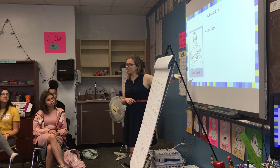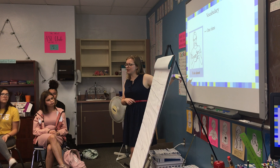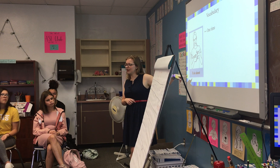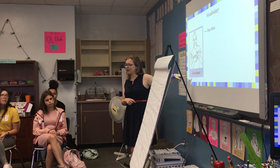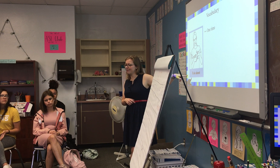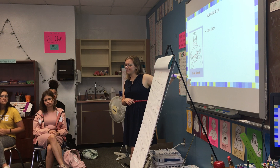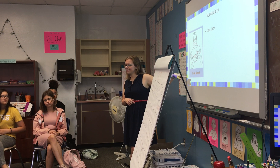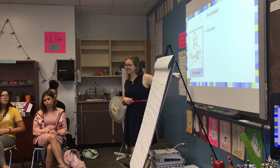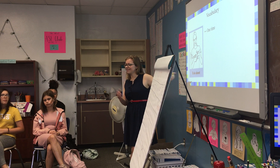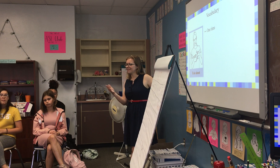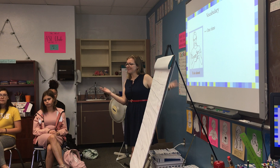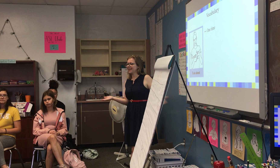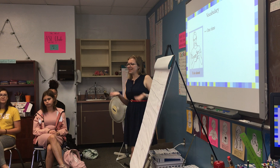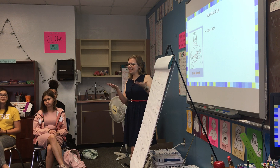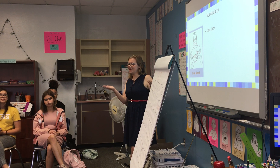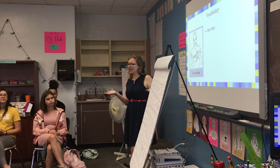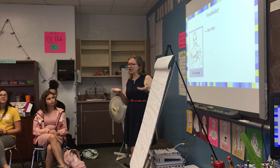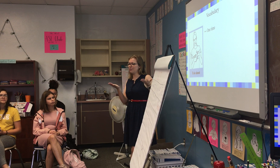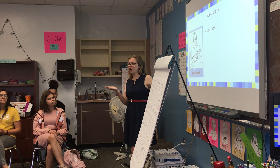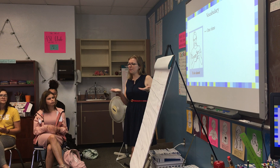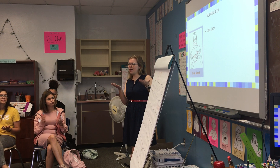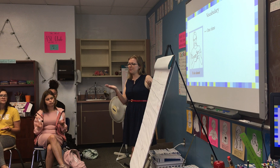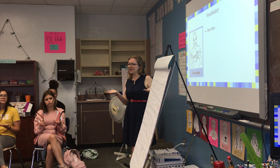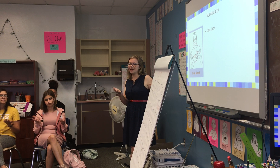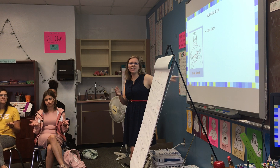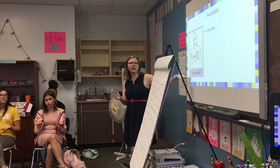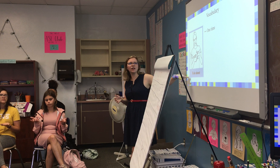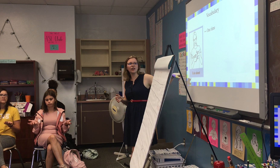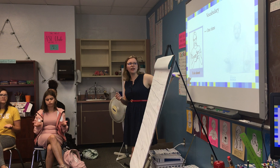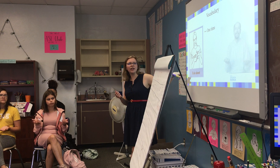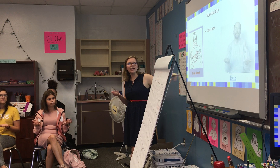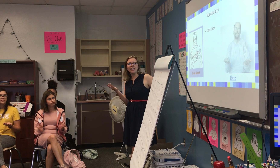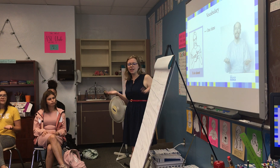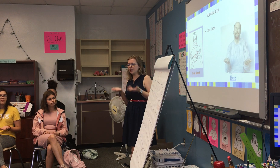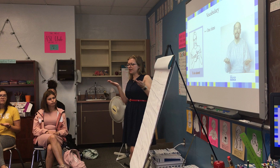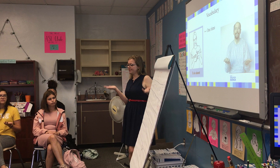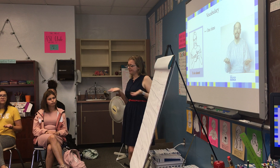remember? Here. Palm out. Here. Good. Here.